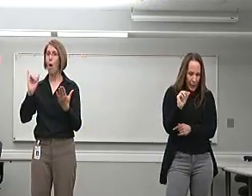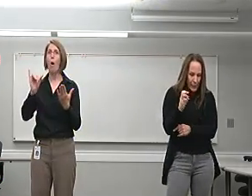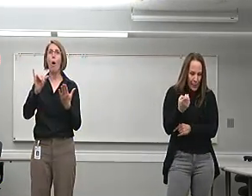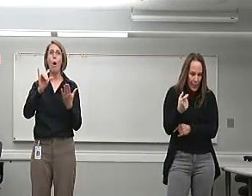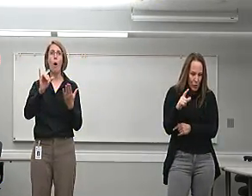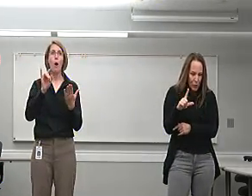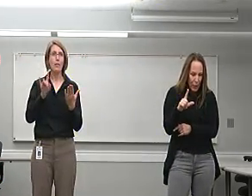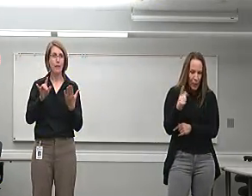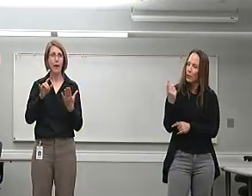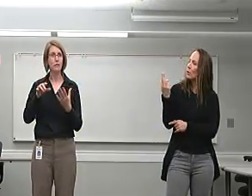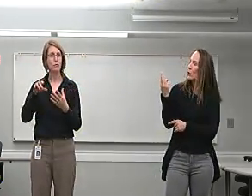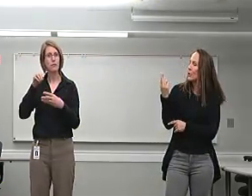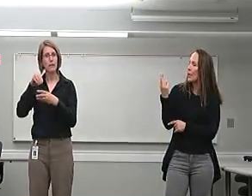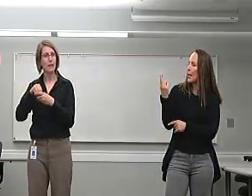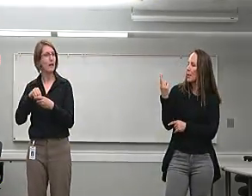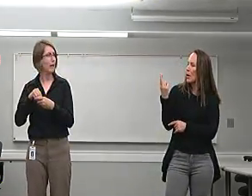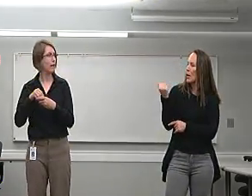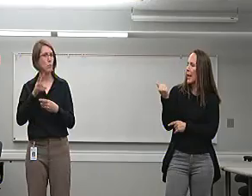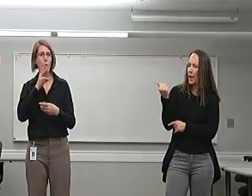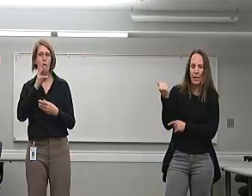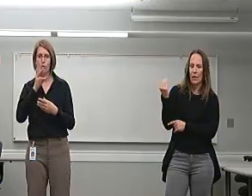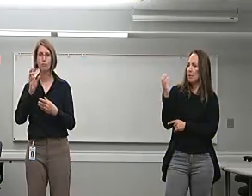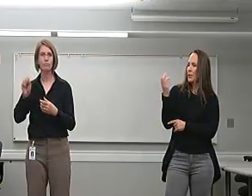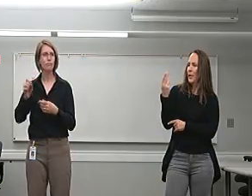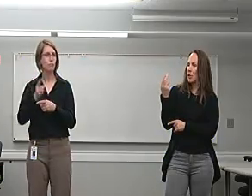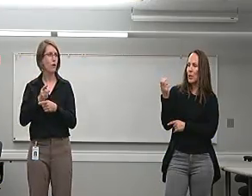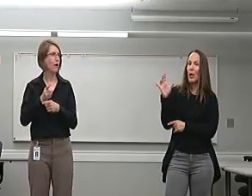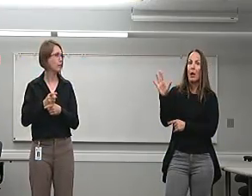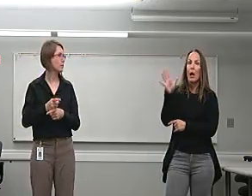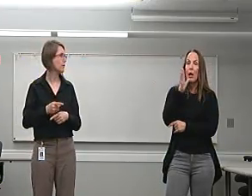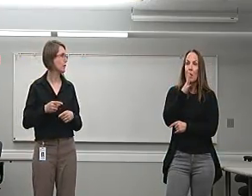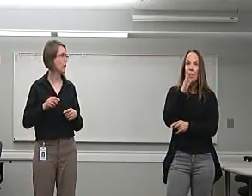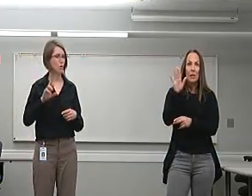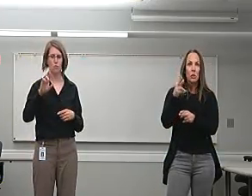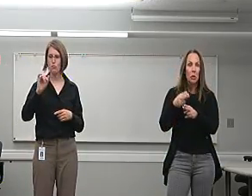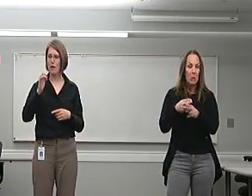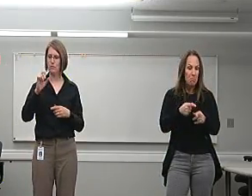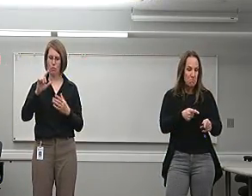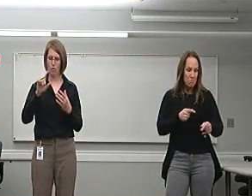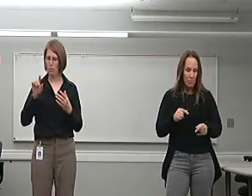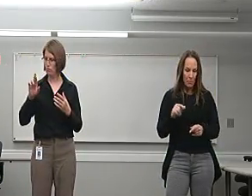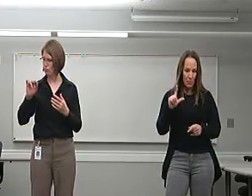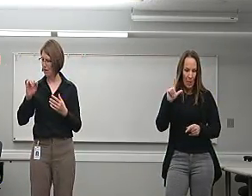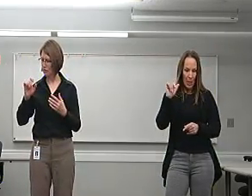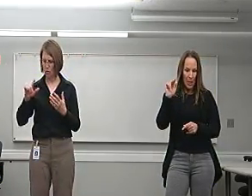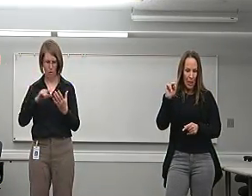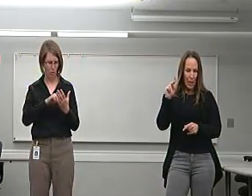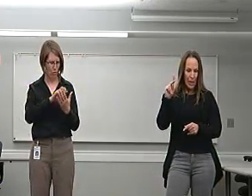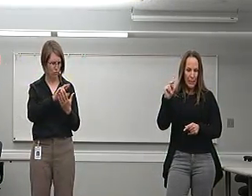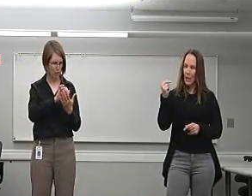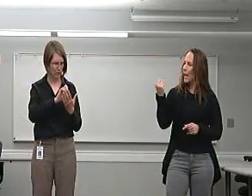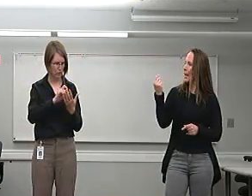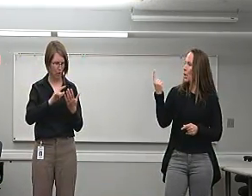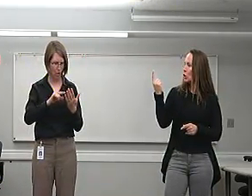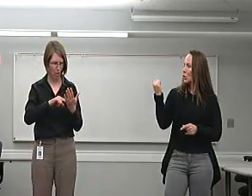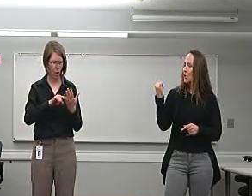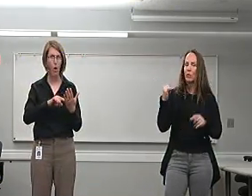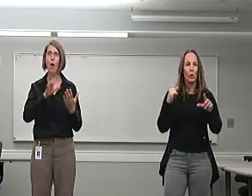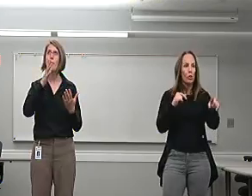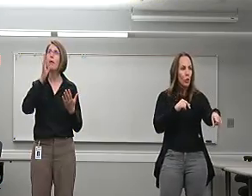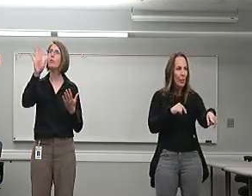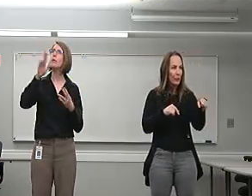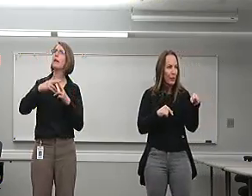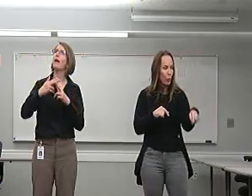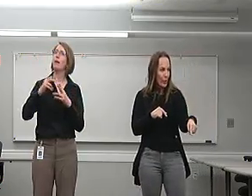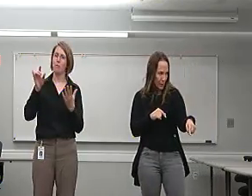R-A-C-H-E-L, looks at her hand, R-A-C-H-E-L. Oh, Mom, that's your name. L-I-N-D-A, looks at, so took it from